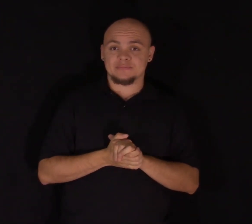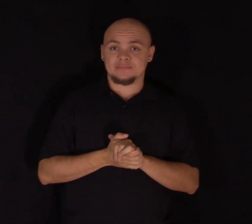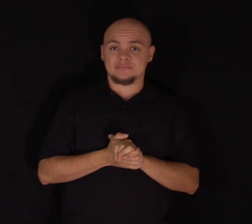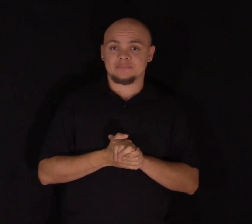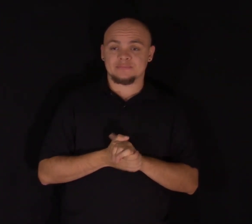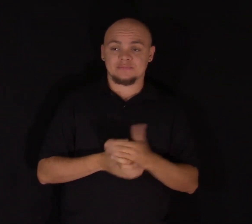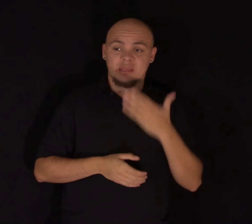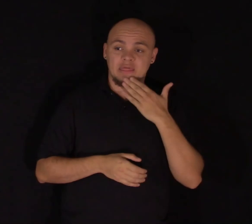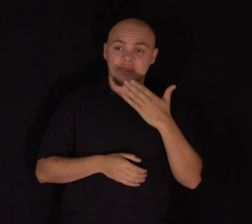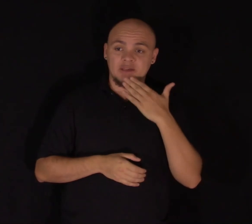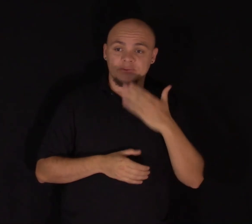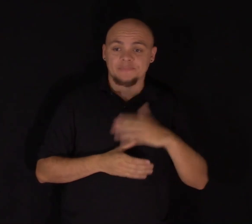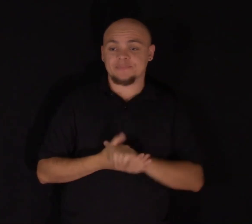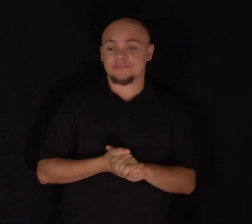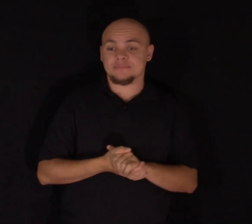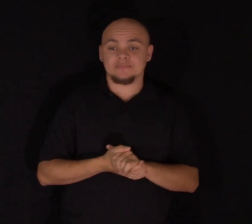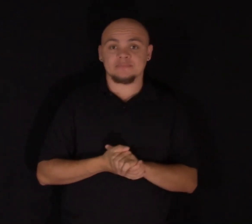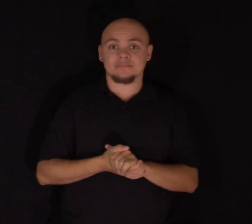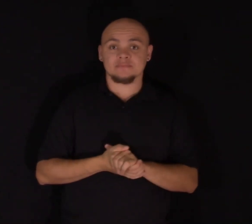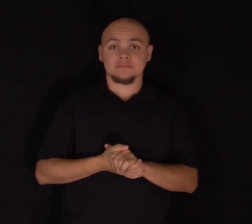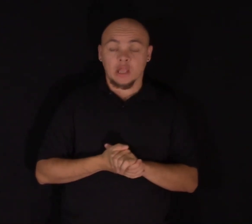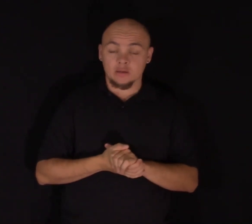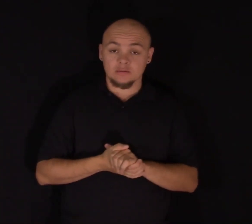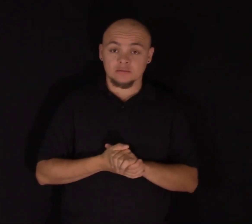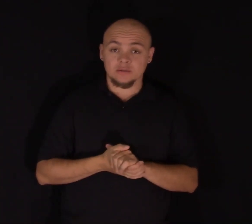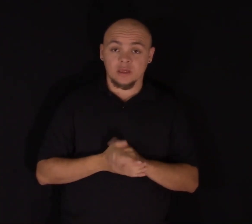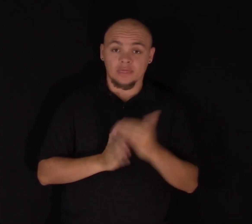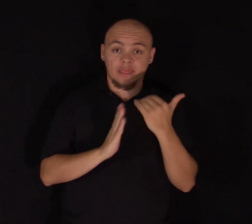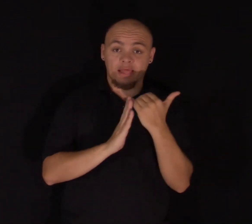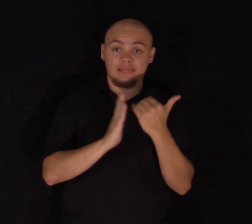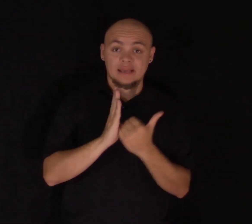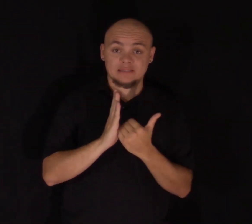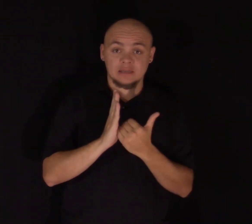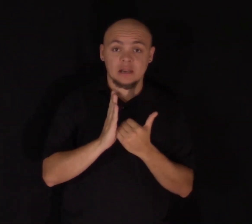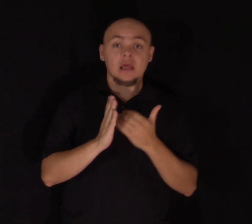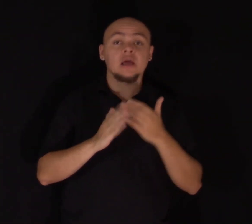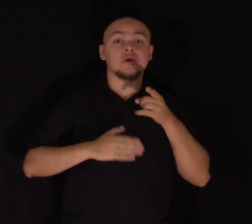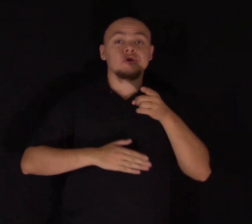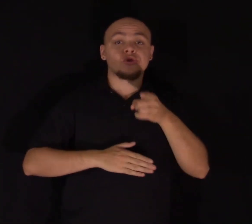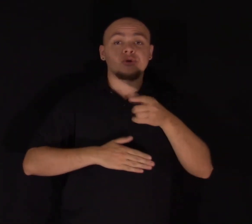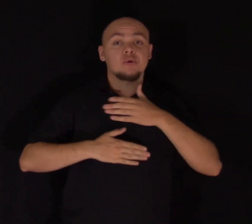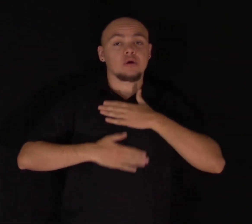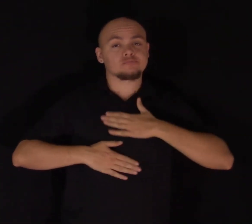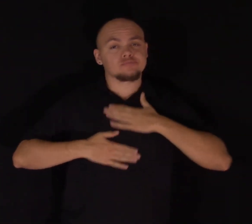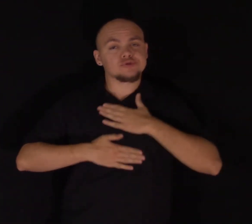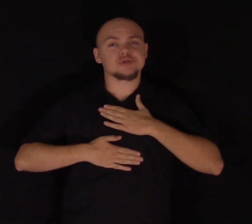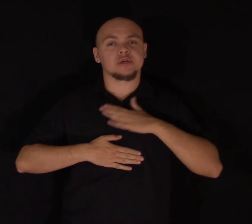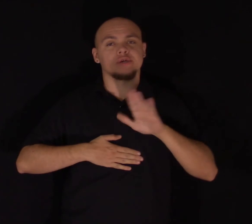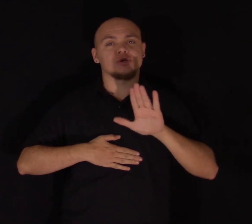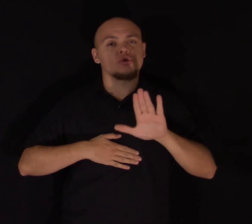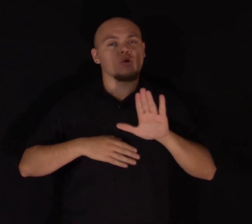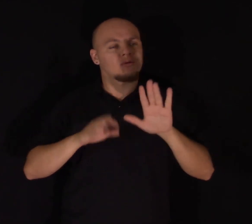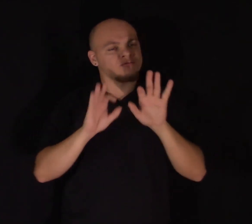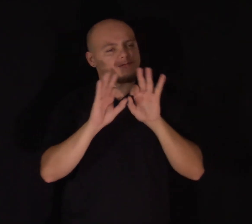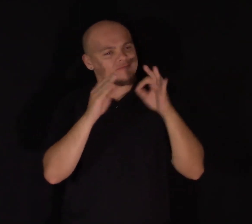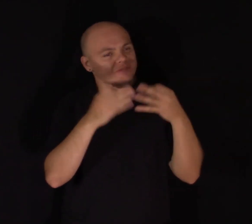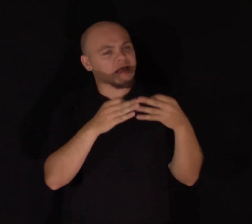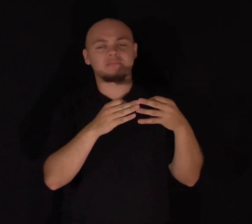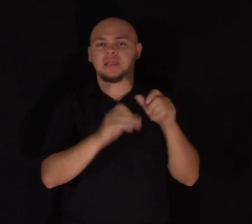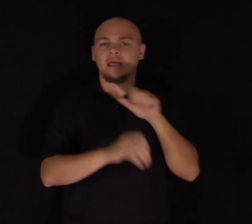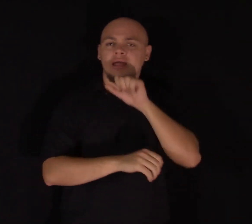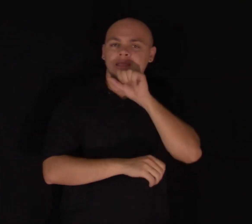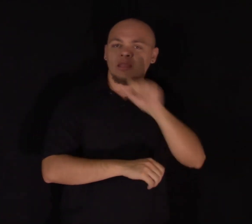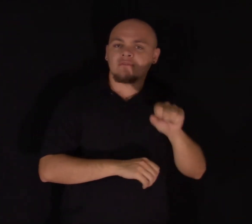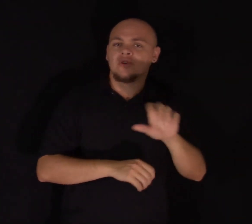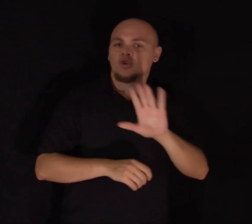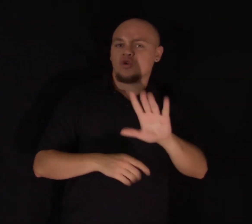Thank you. So the bottom line here is that I hope that you appreciate and love your family, love your friends